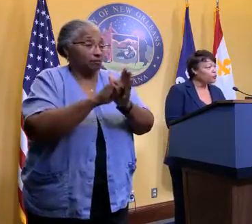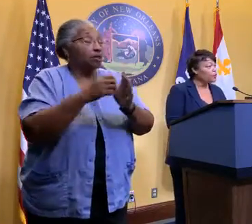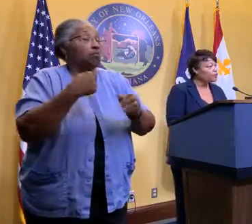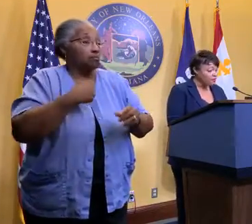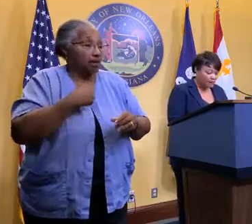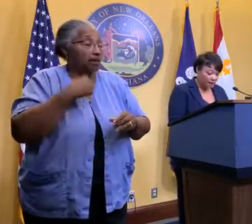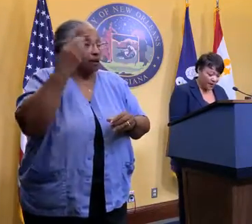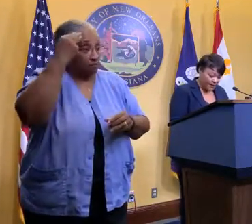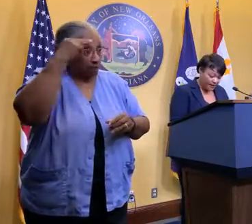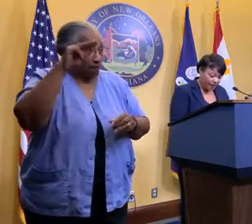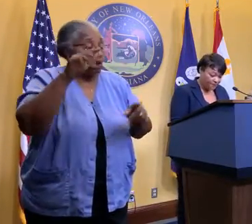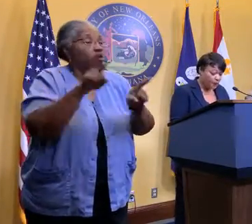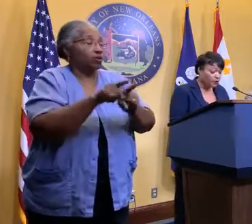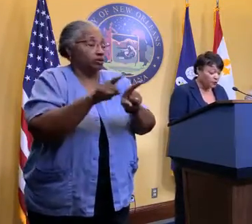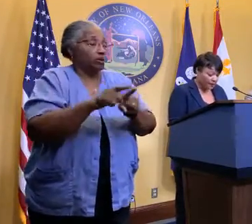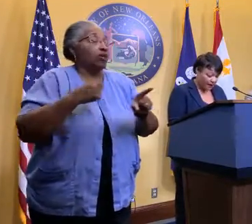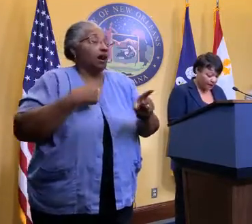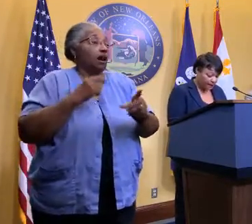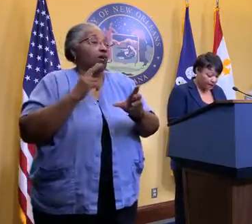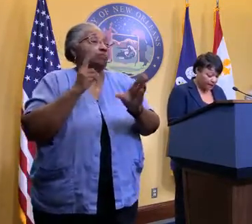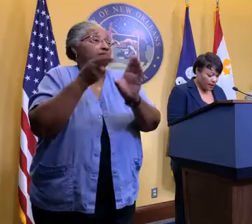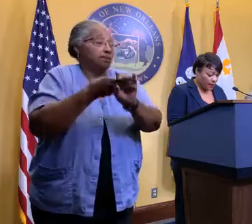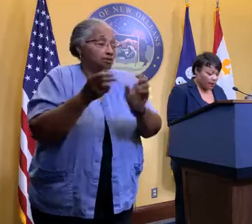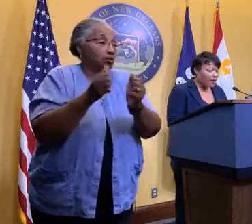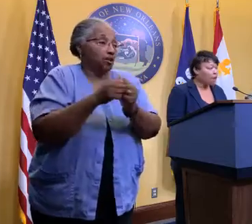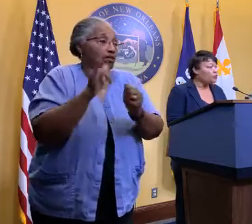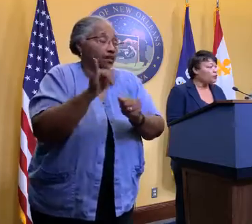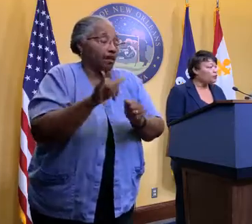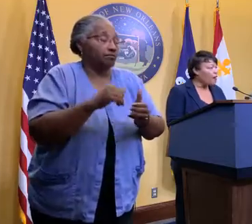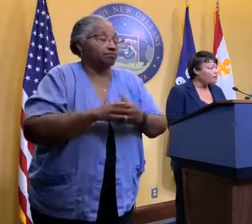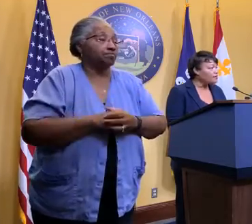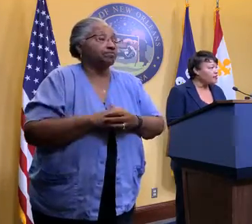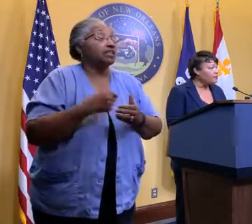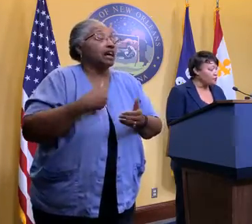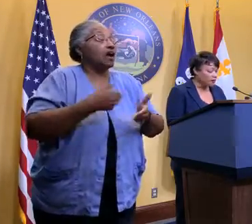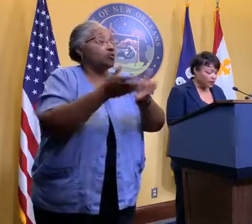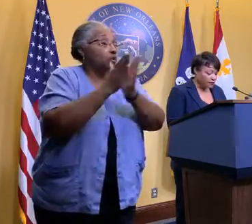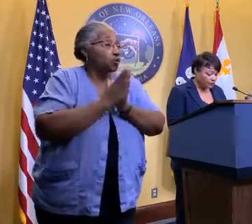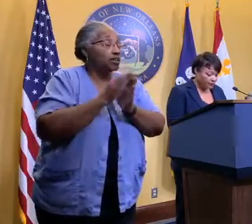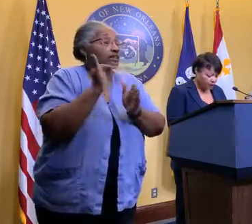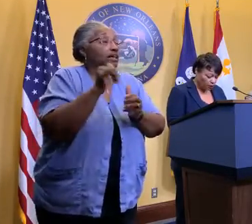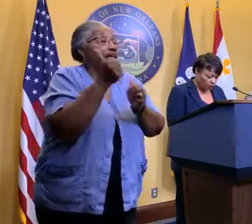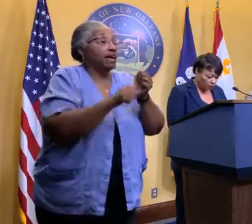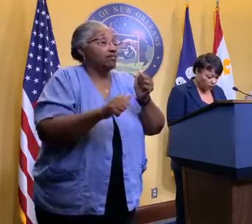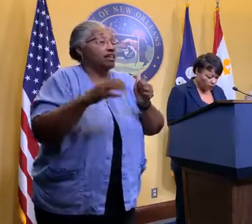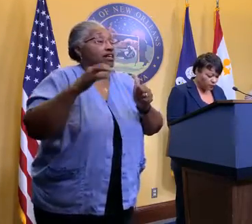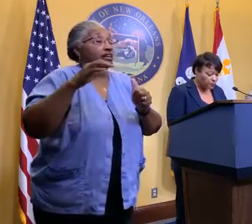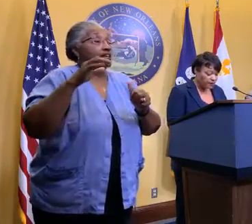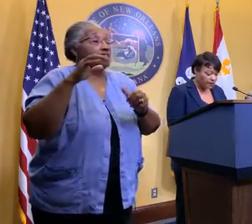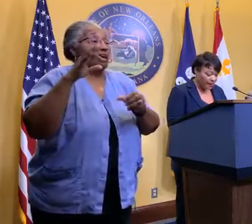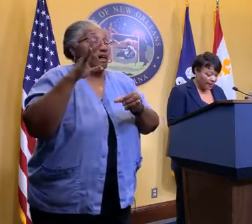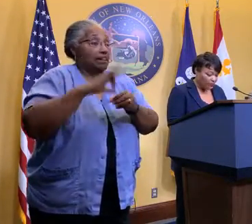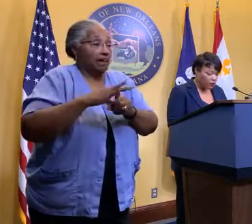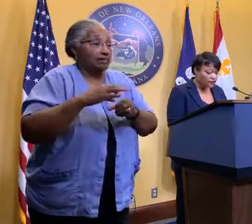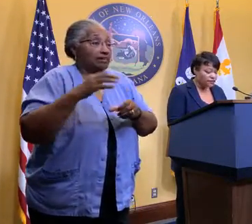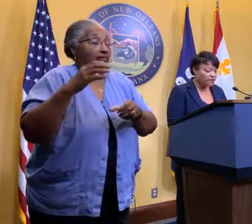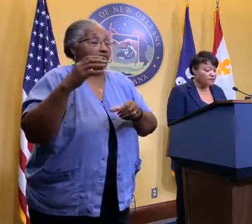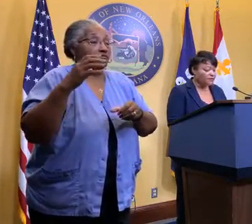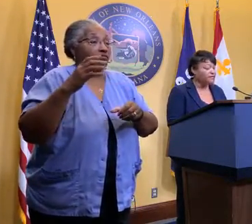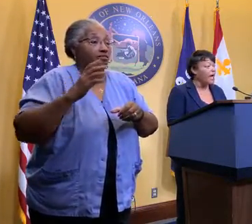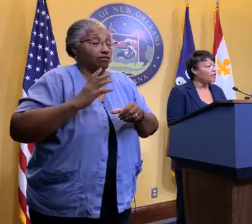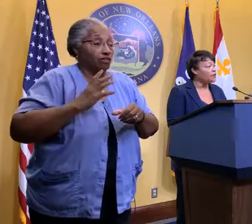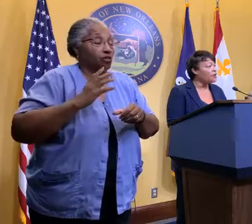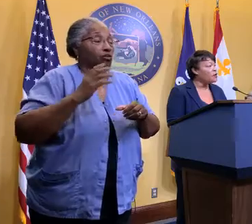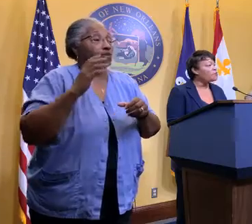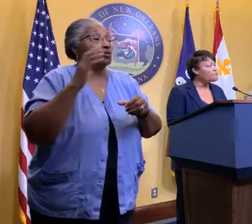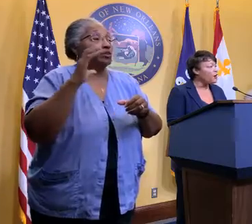will too participate in that furlough day. And I will request that every elected official do the same who